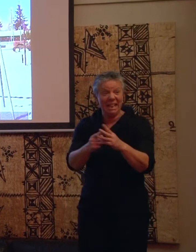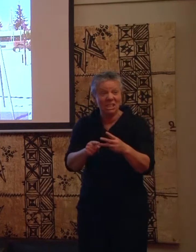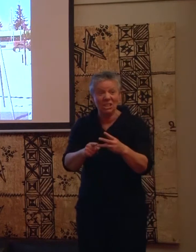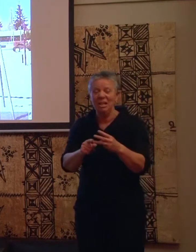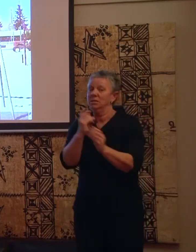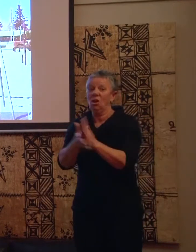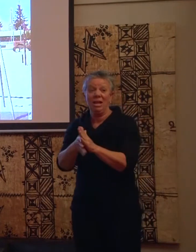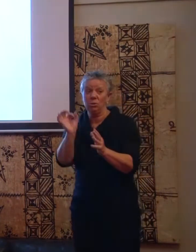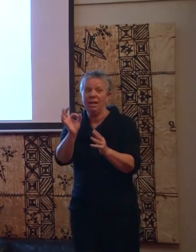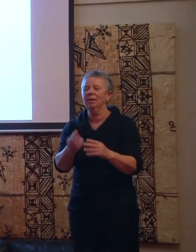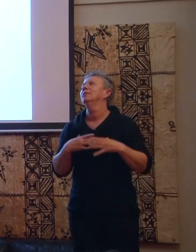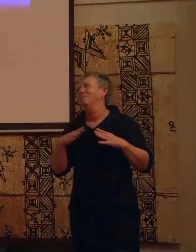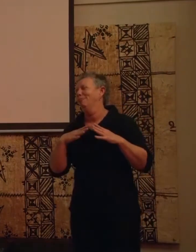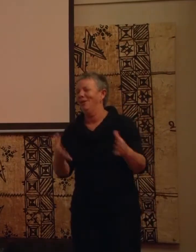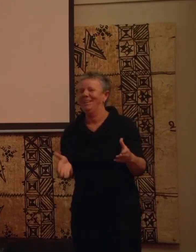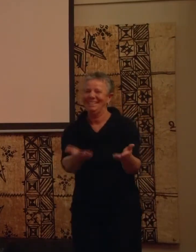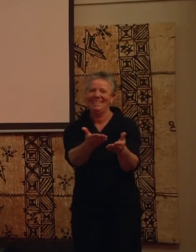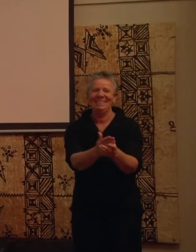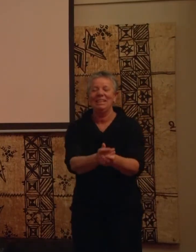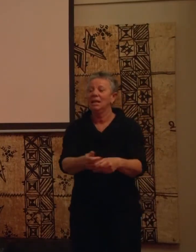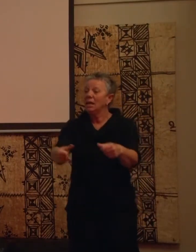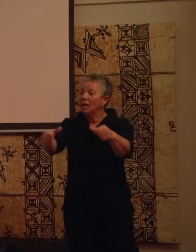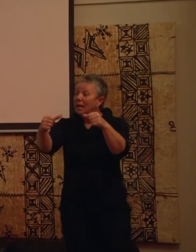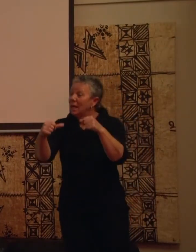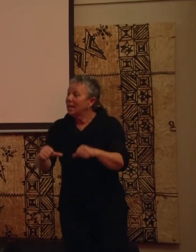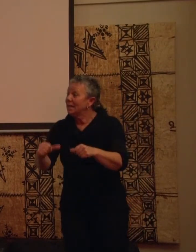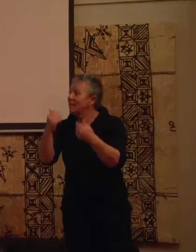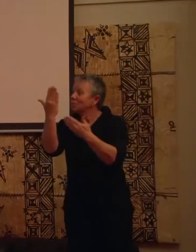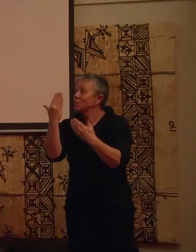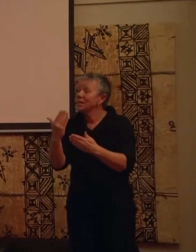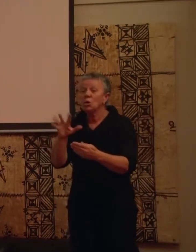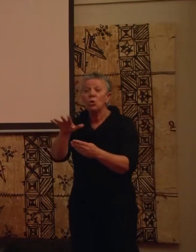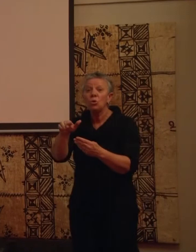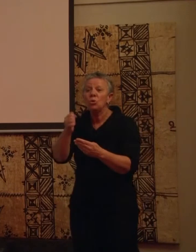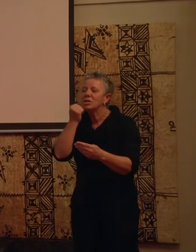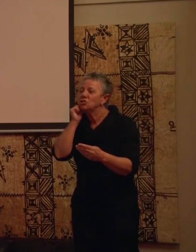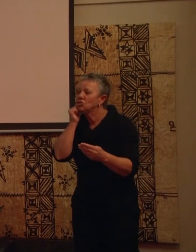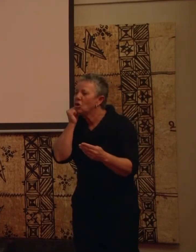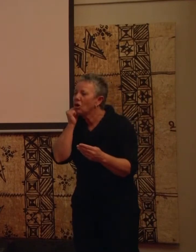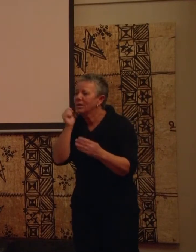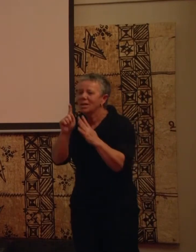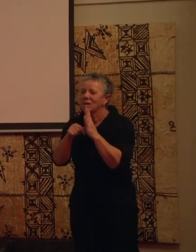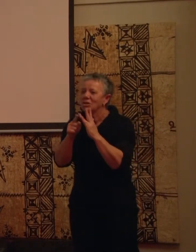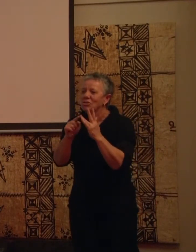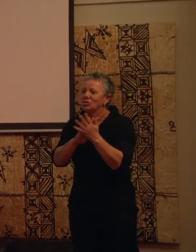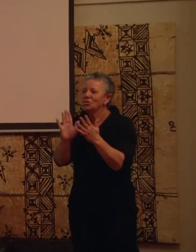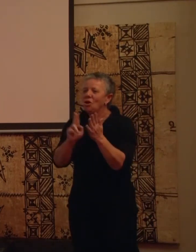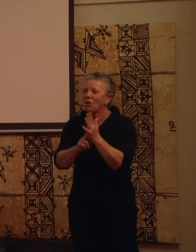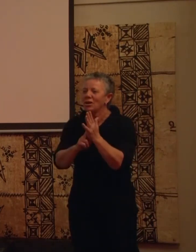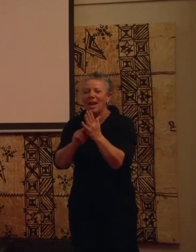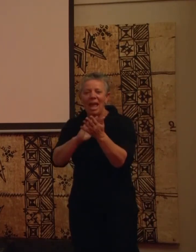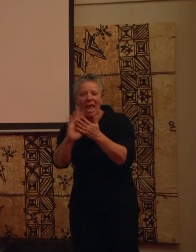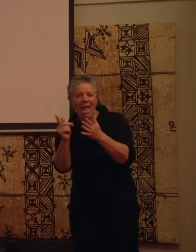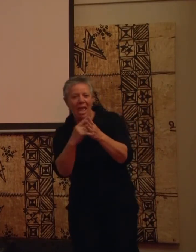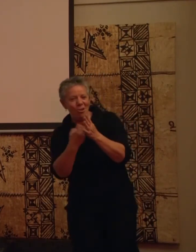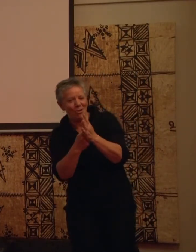Next, our next presenter is John Harris. John recently relocated from Rotorua, and he came along to Pechakacha having